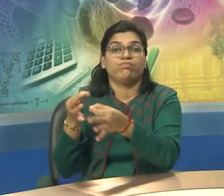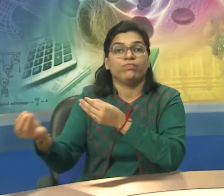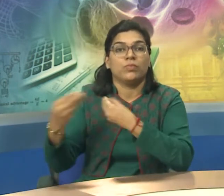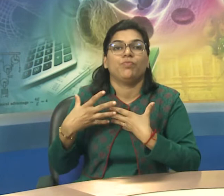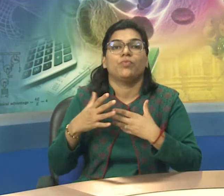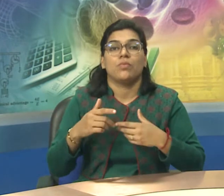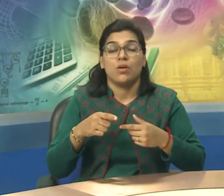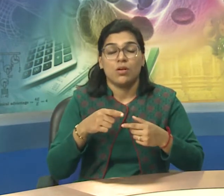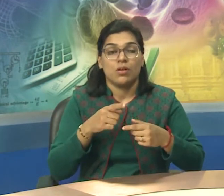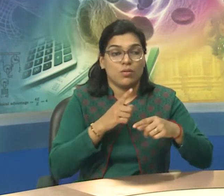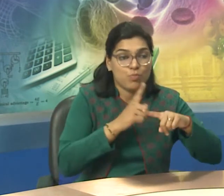manage all the work